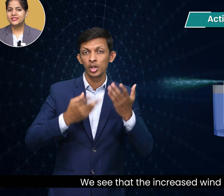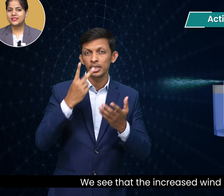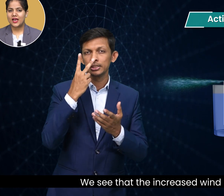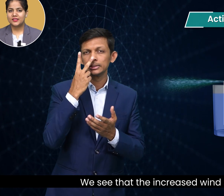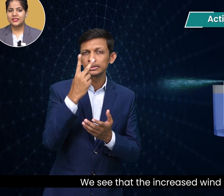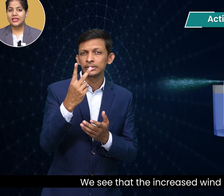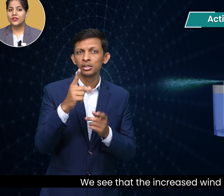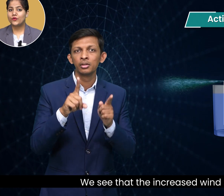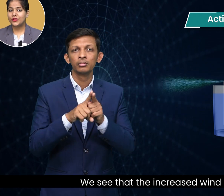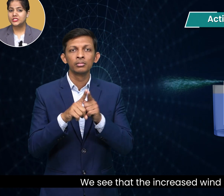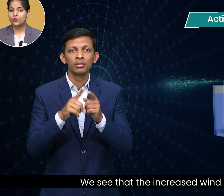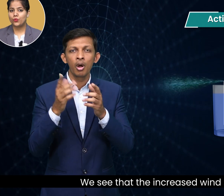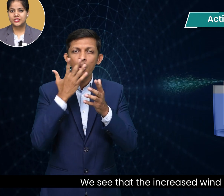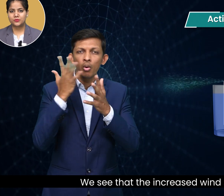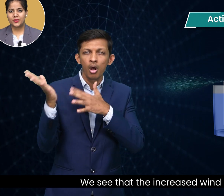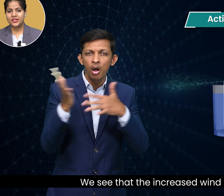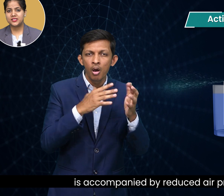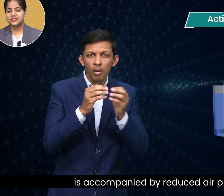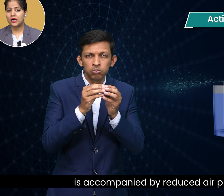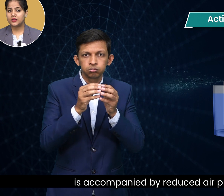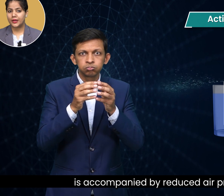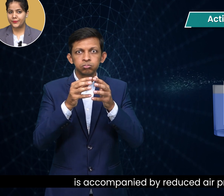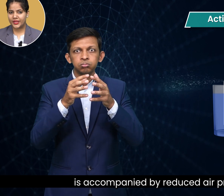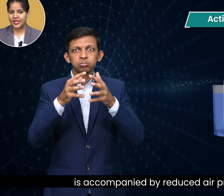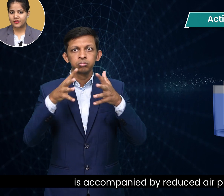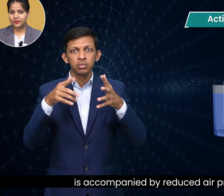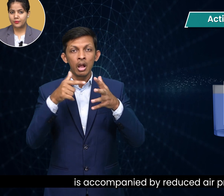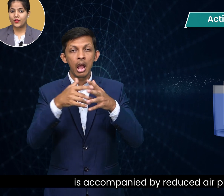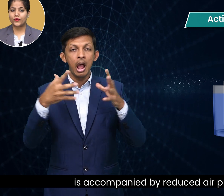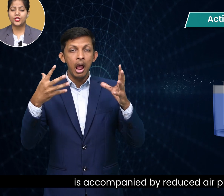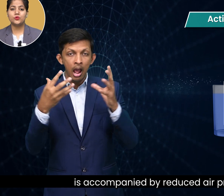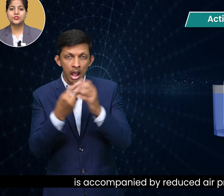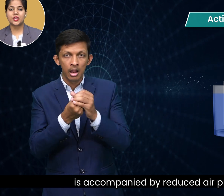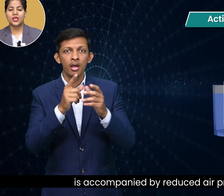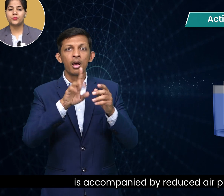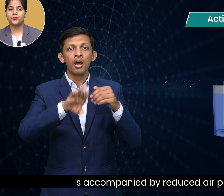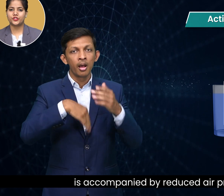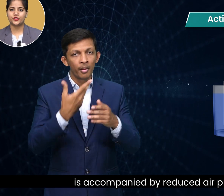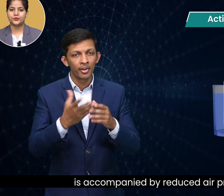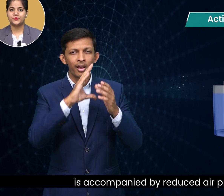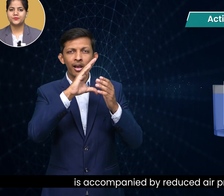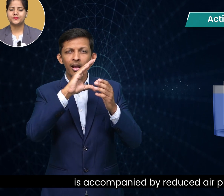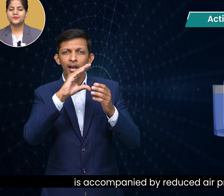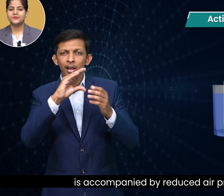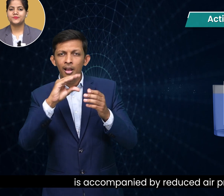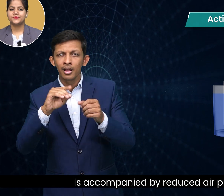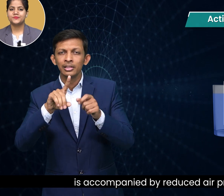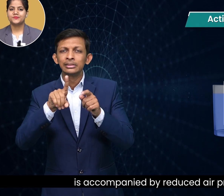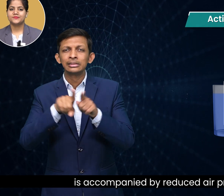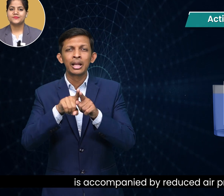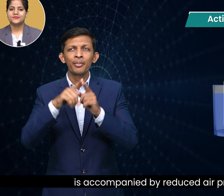We see that the increased wind speed is accompanied by reduced air pressure.